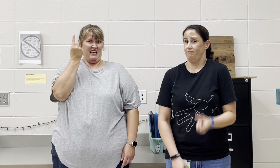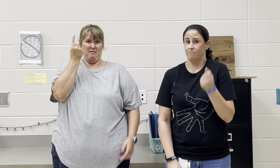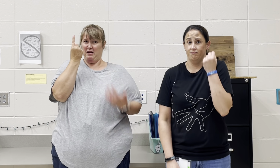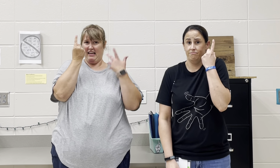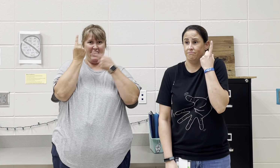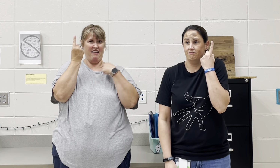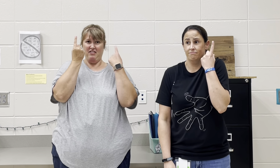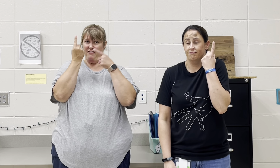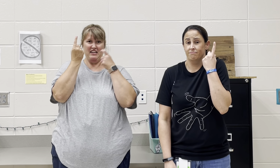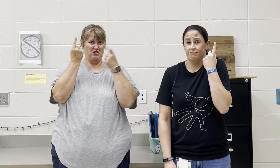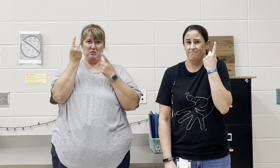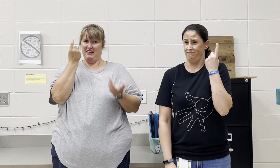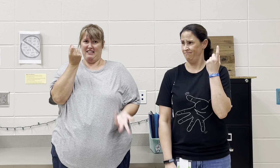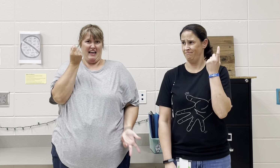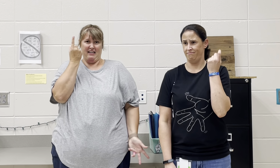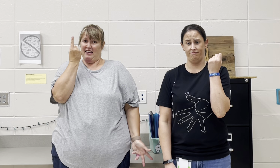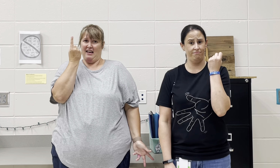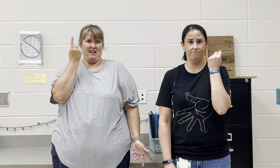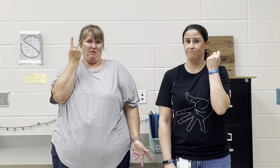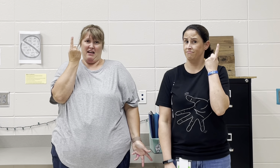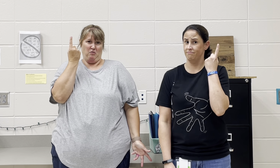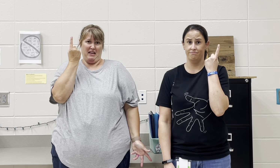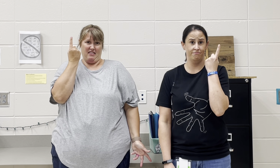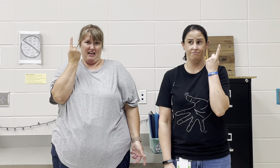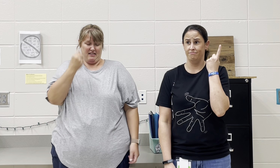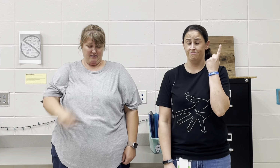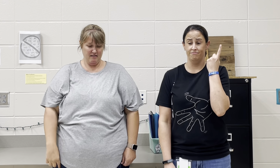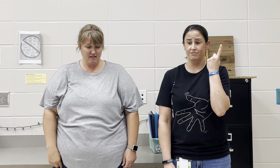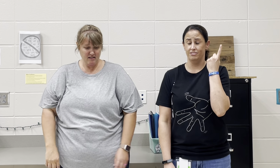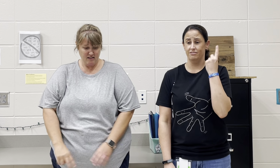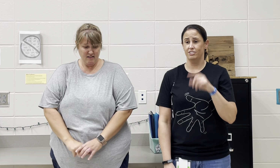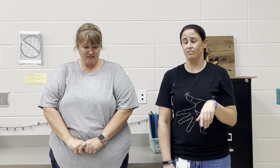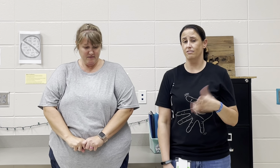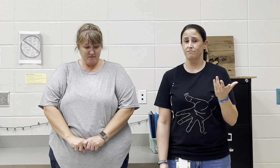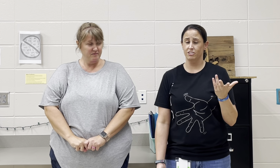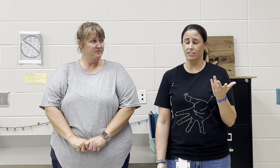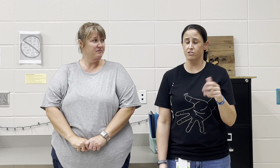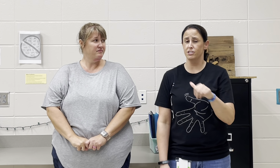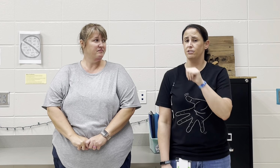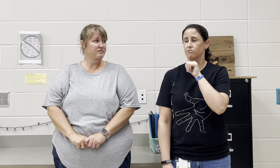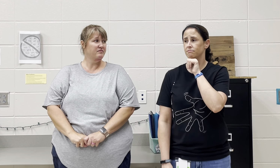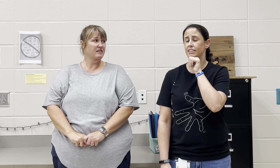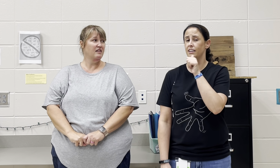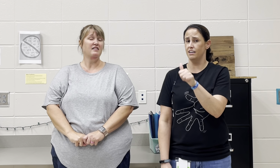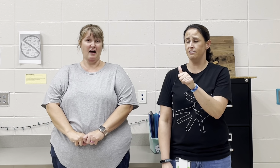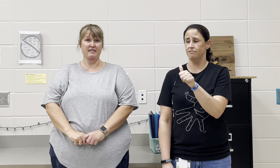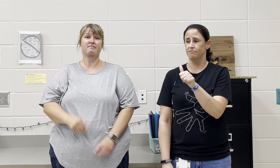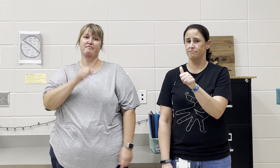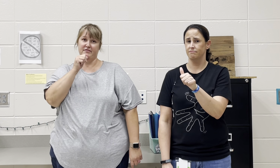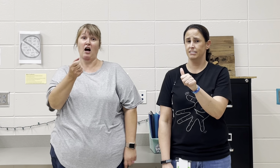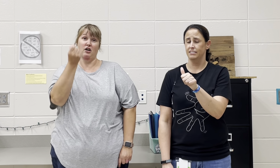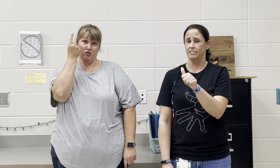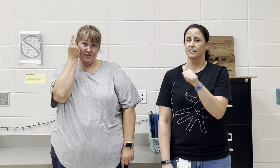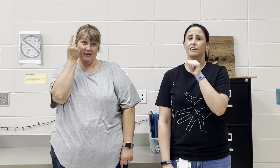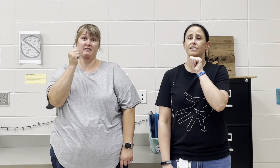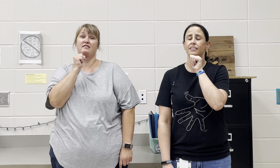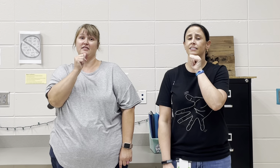understand, but like have the facial that's like, yeah, no, I don't get that. Can also do not. Not understand.